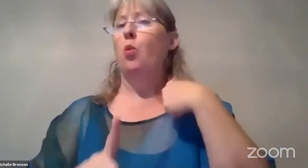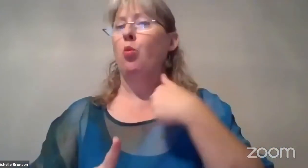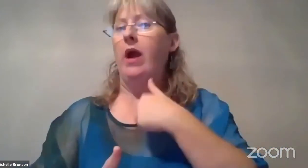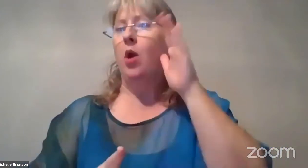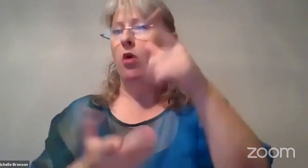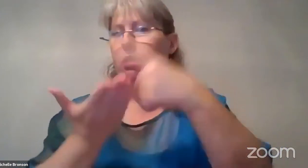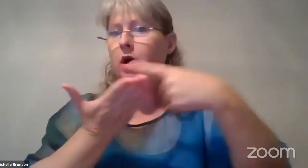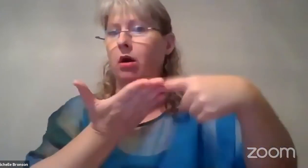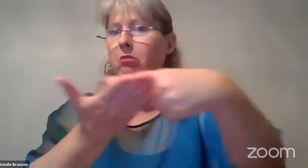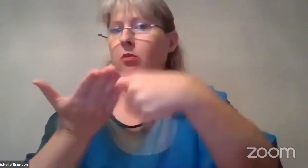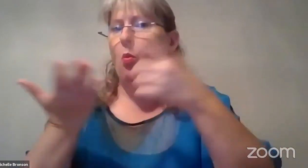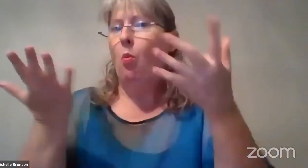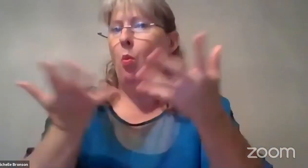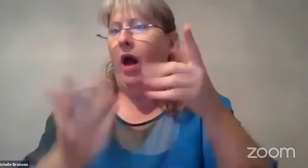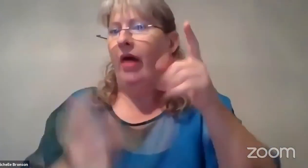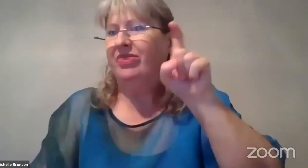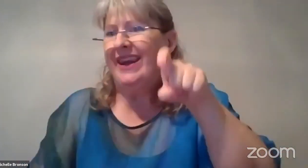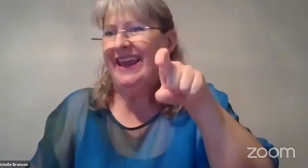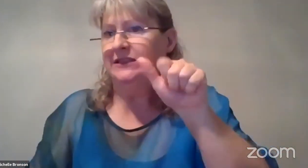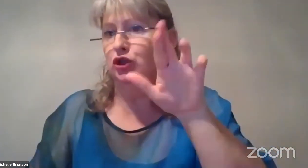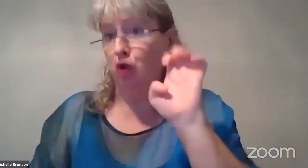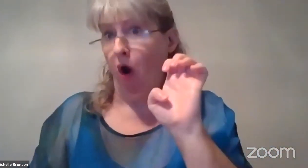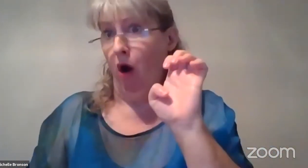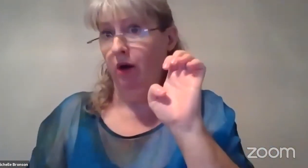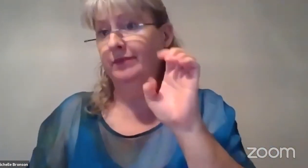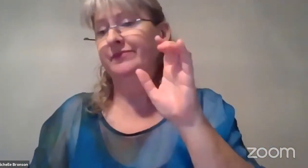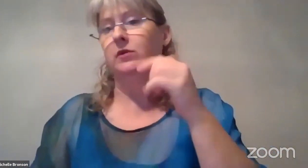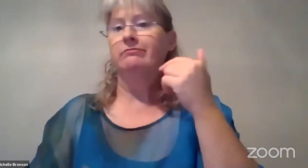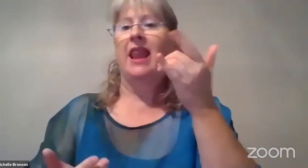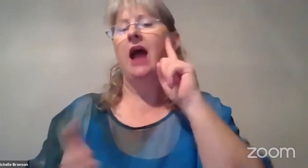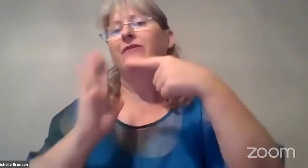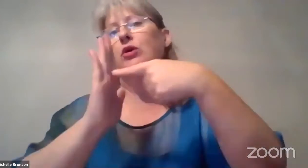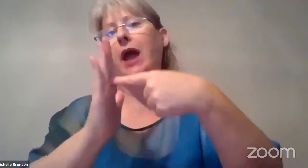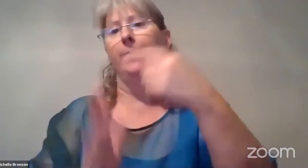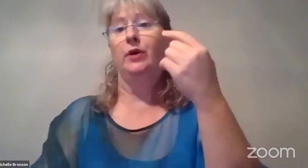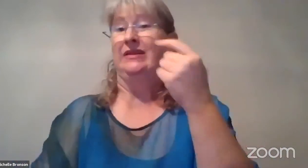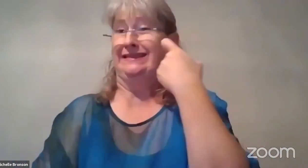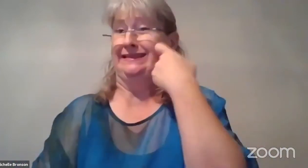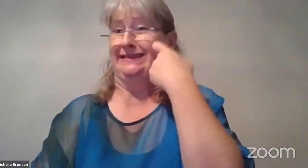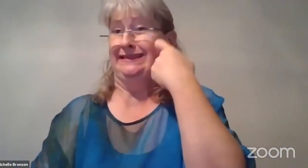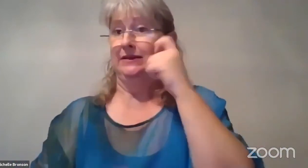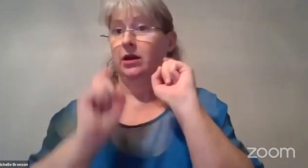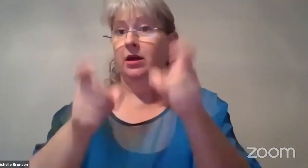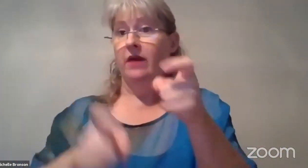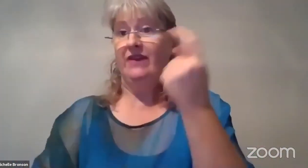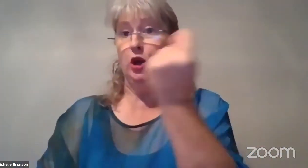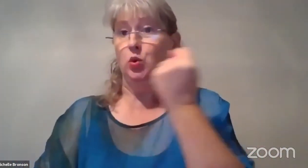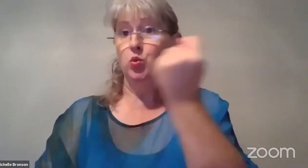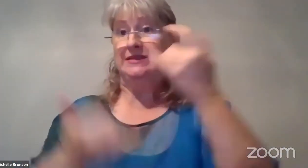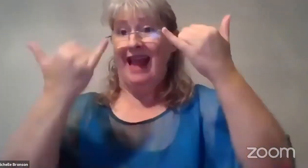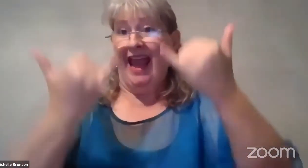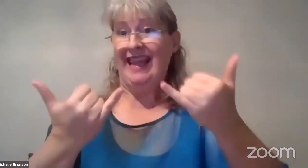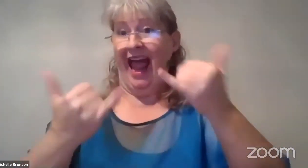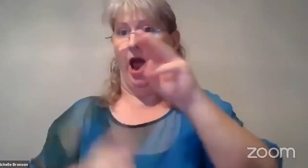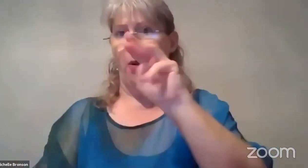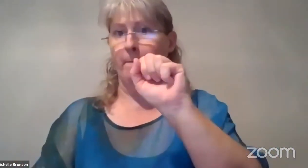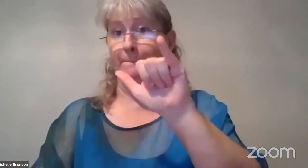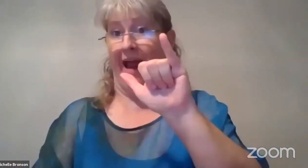starts right after that. And we will discuss then what the needs are. For example, most recently,